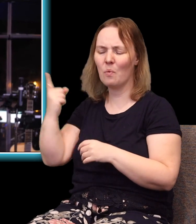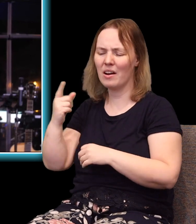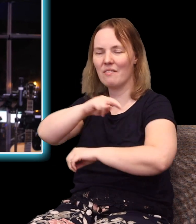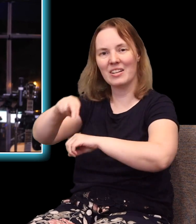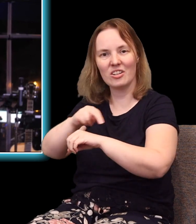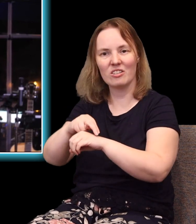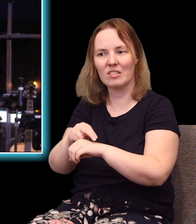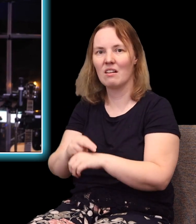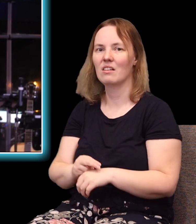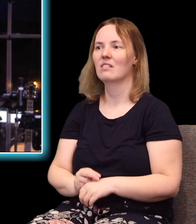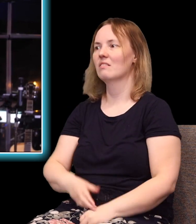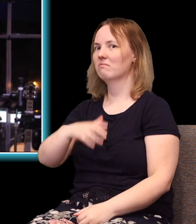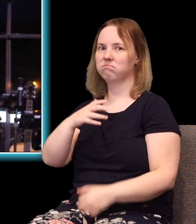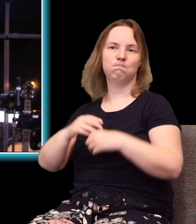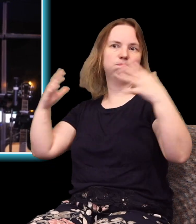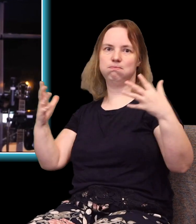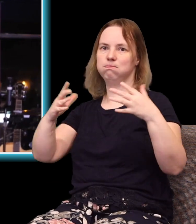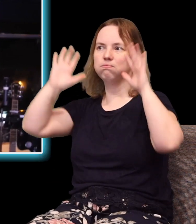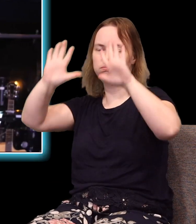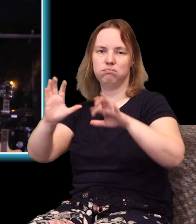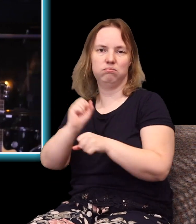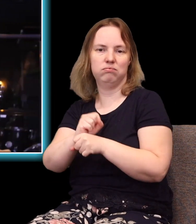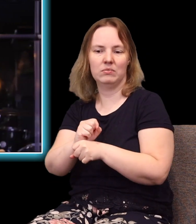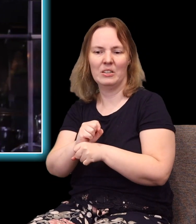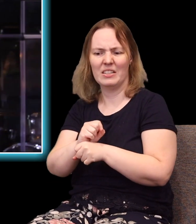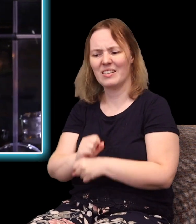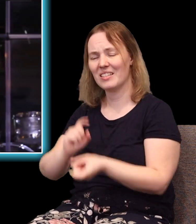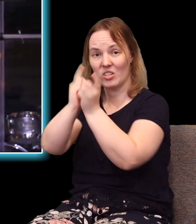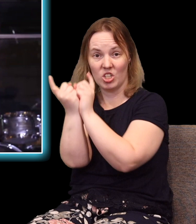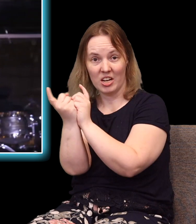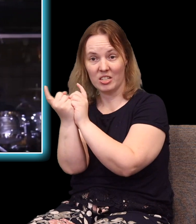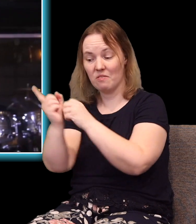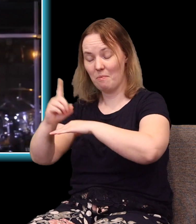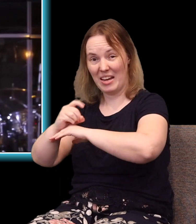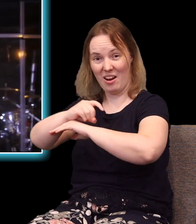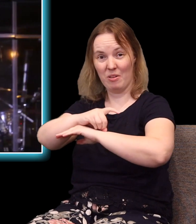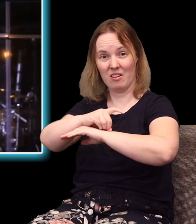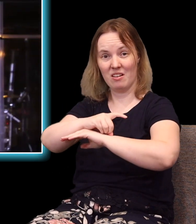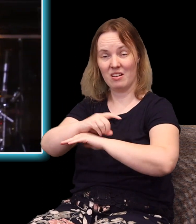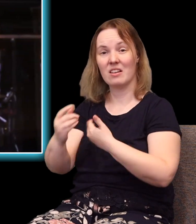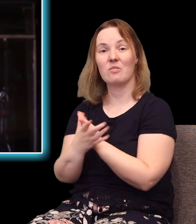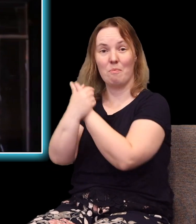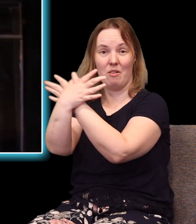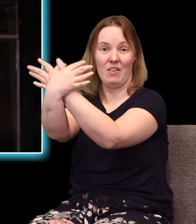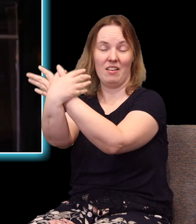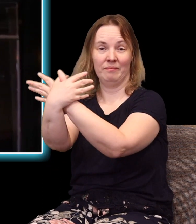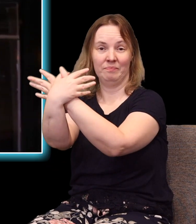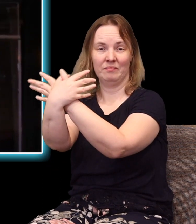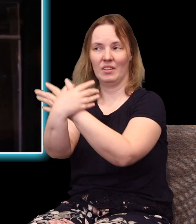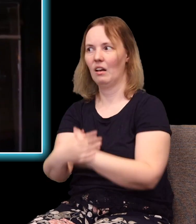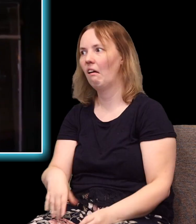You know, one of nature's greatest miracles is the literal transformation of a caterpillar into